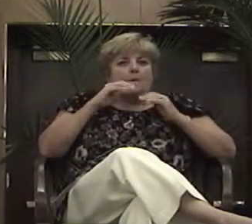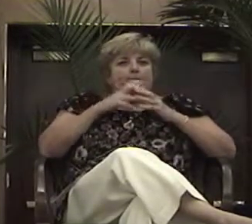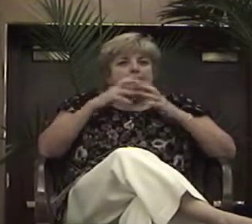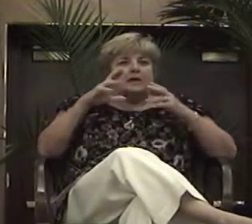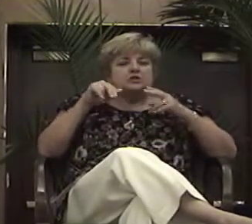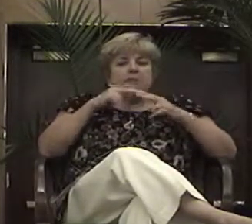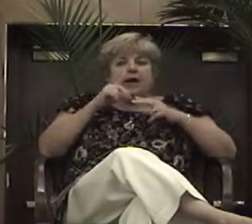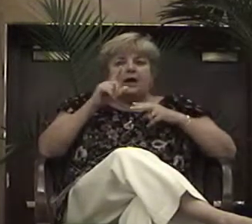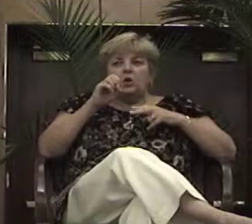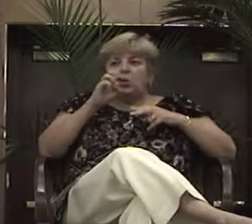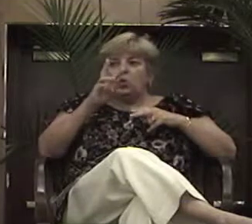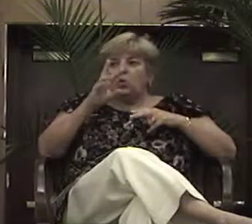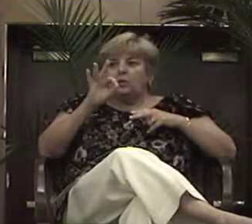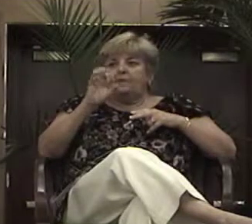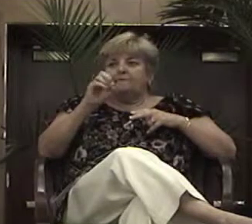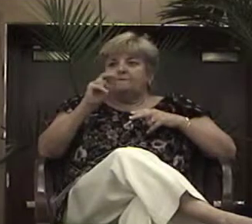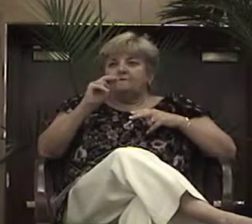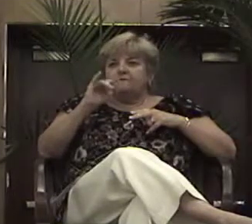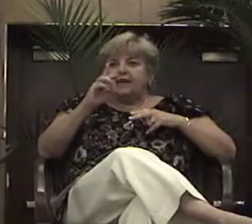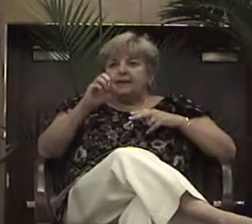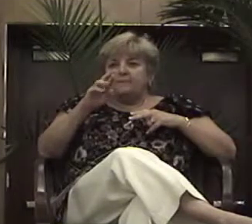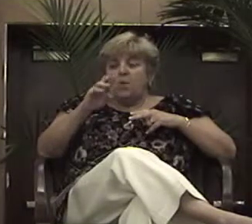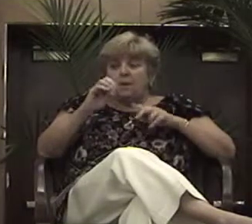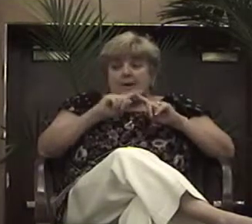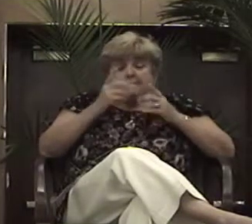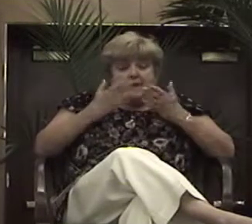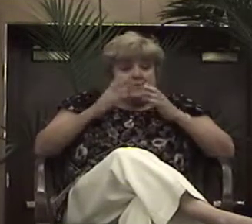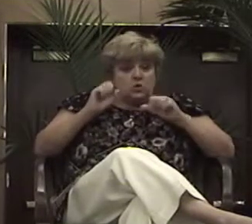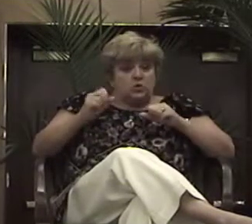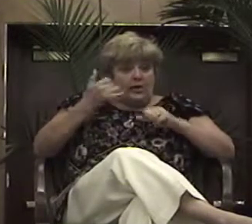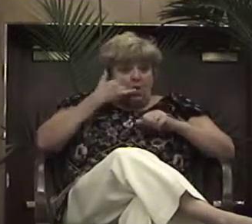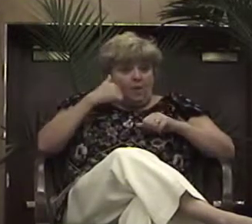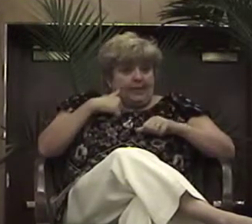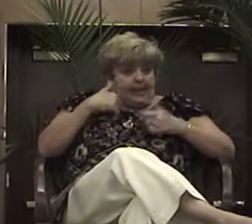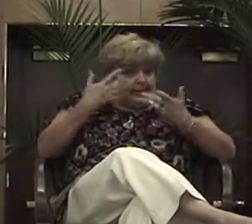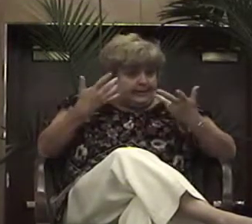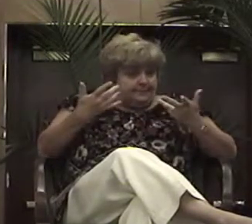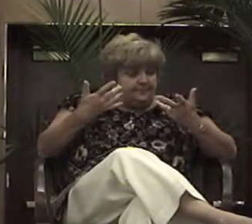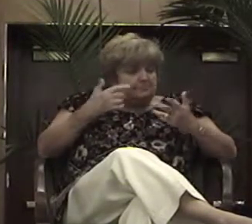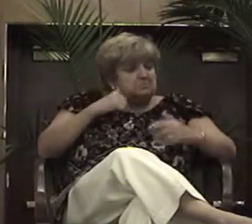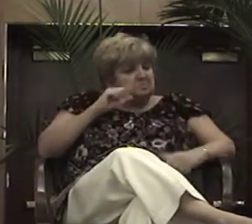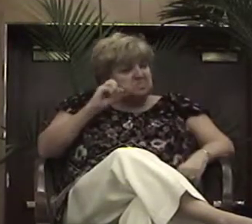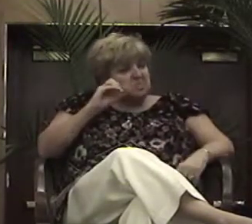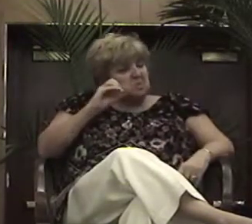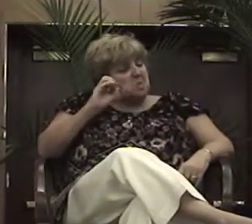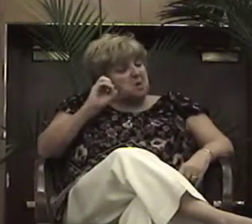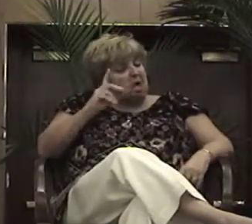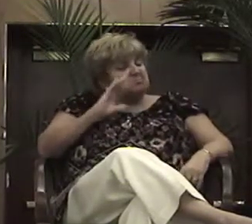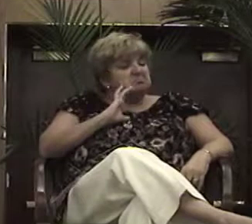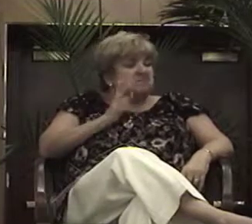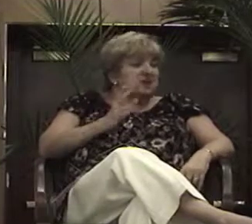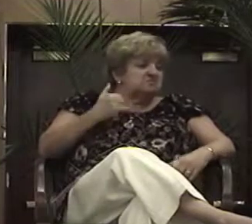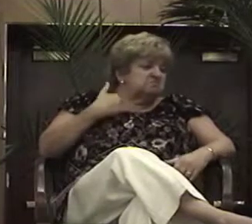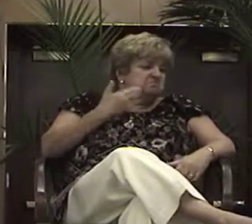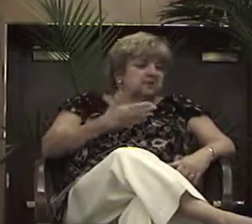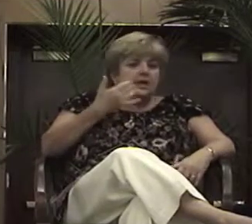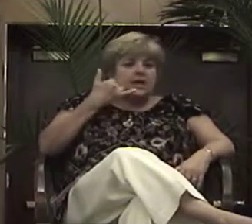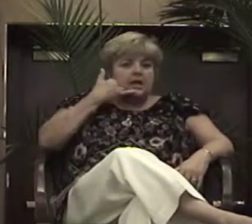but I wonder if you could get him to phone me. So I did. And he said, told me who he was. He said, my name's